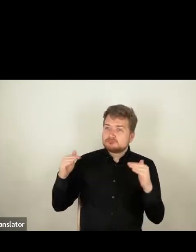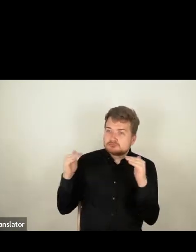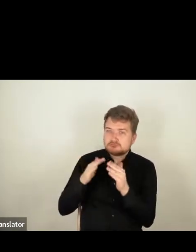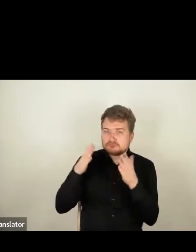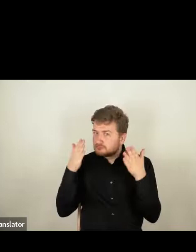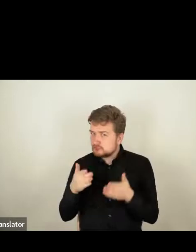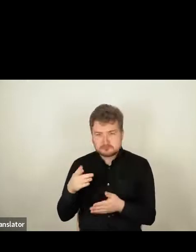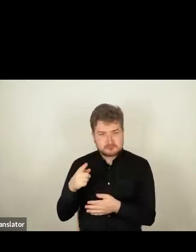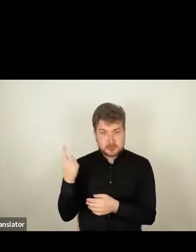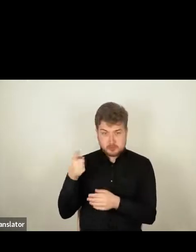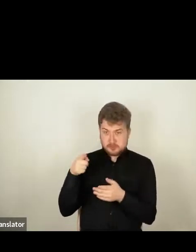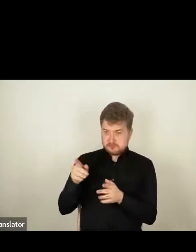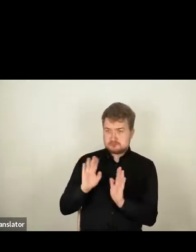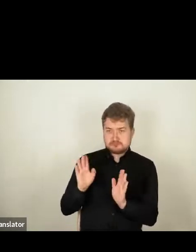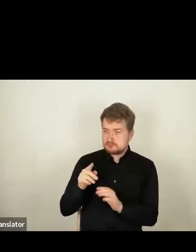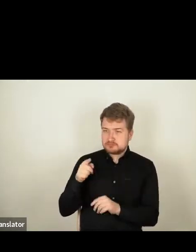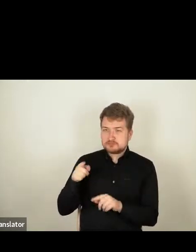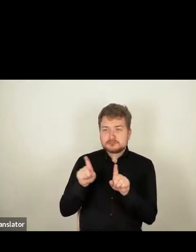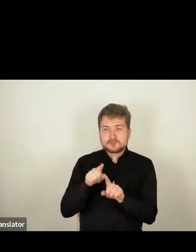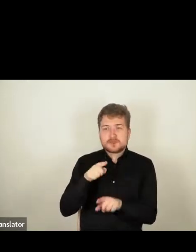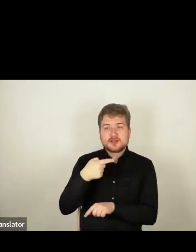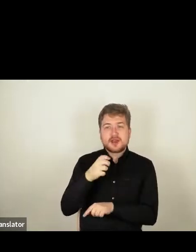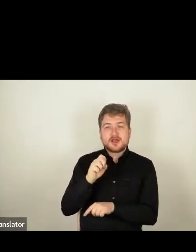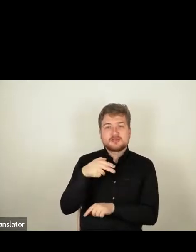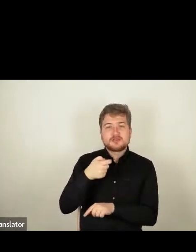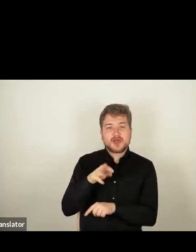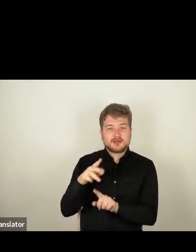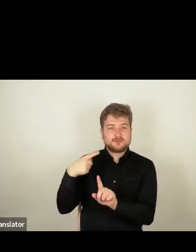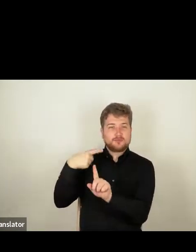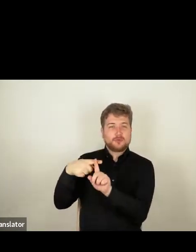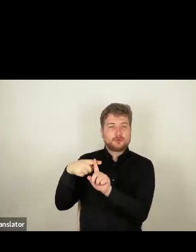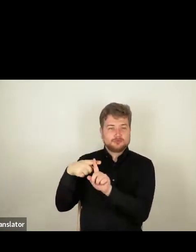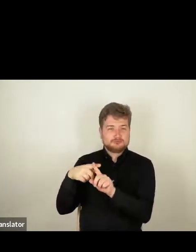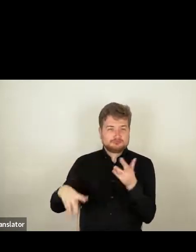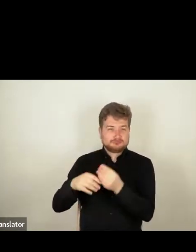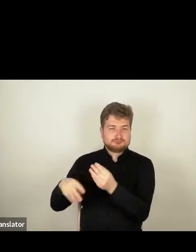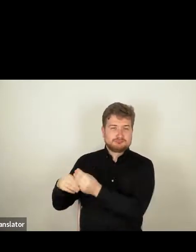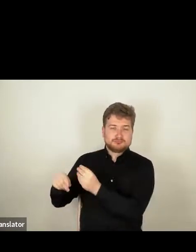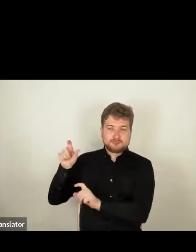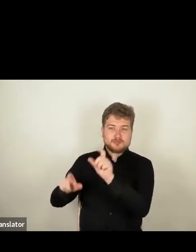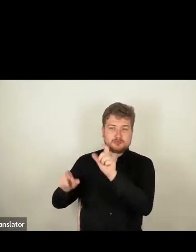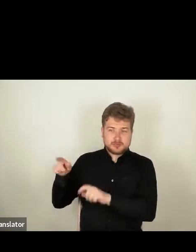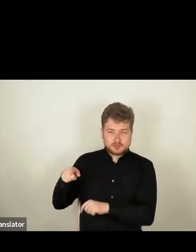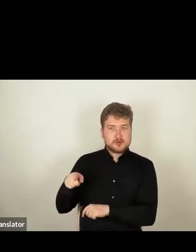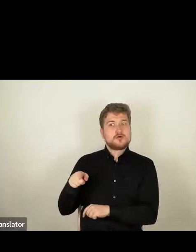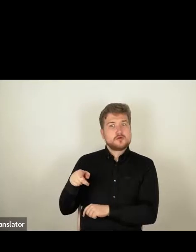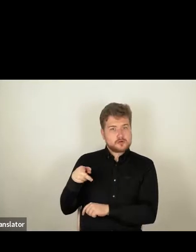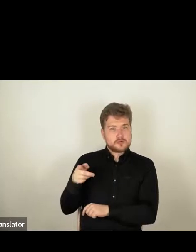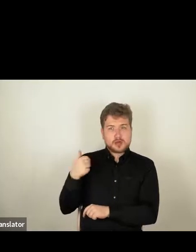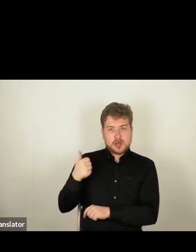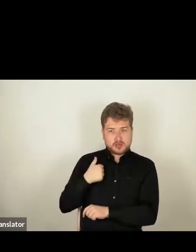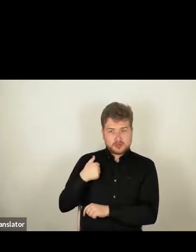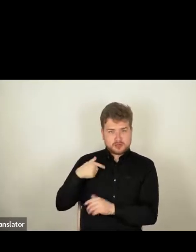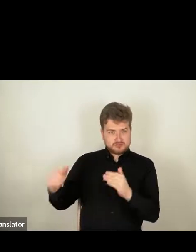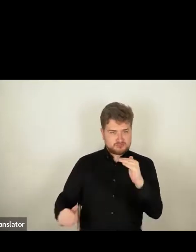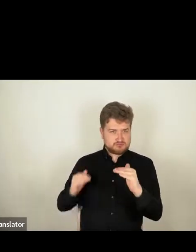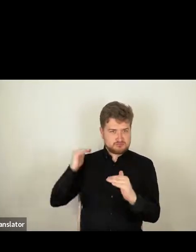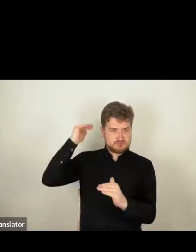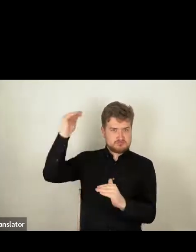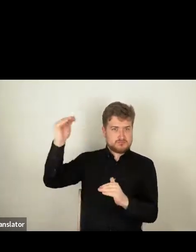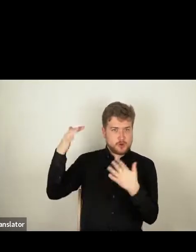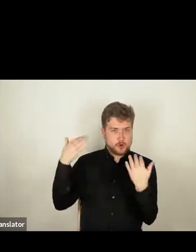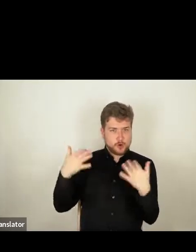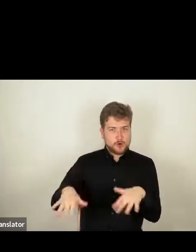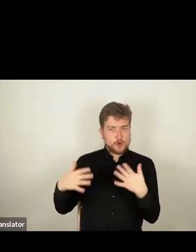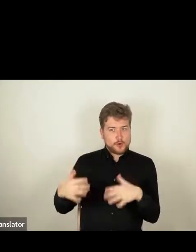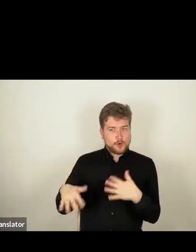based analysis, which has now really been at the forefront and provides a fantastic role model for so